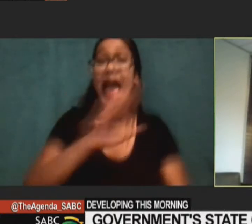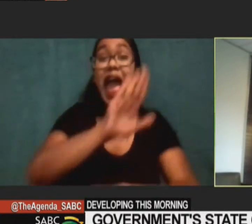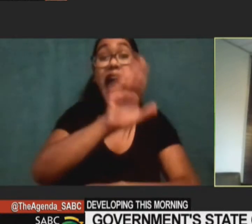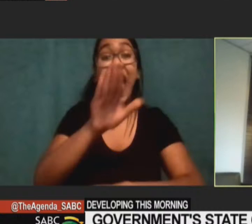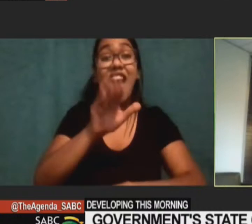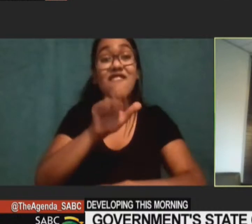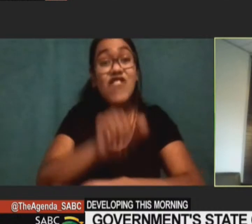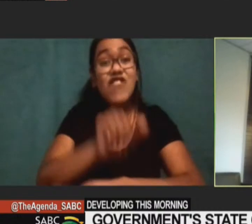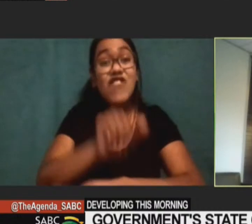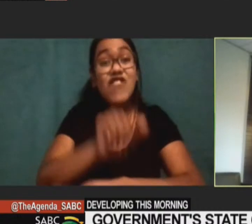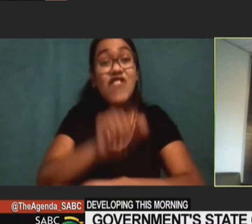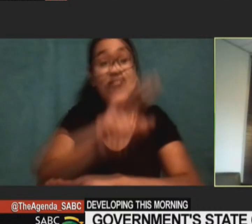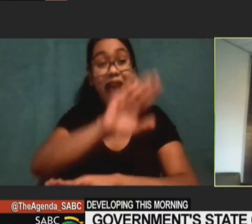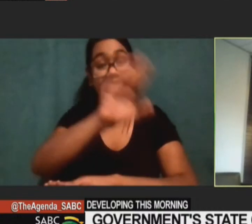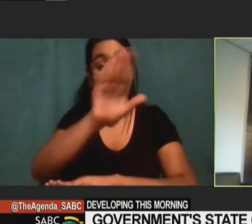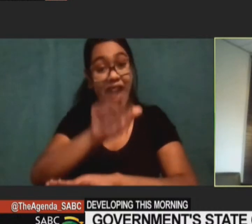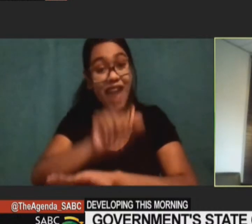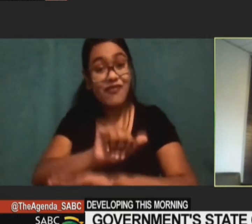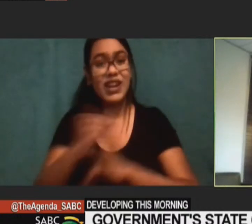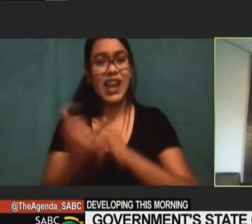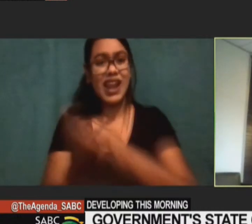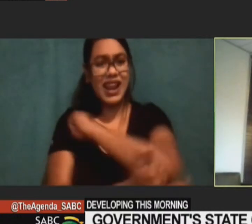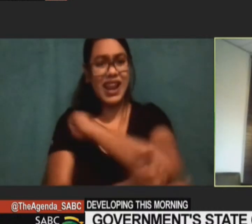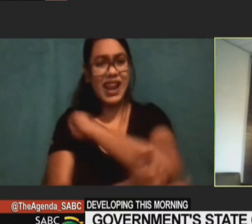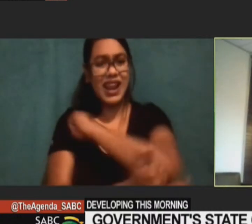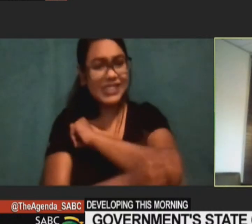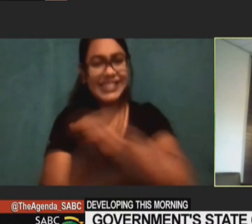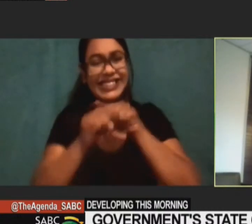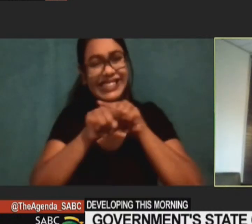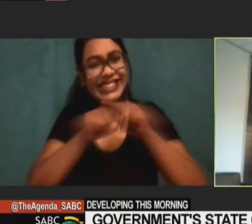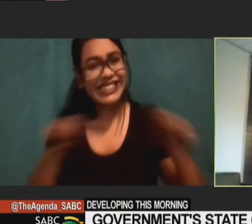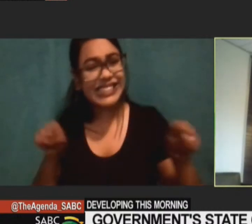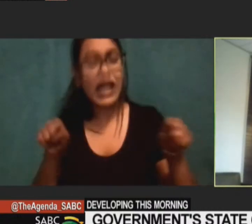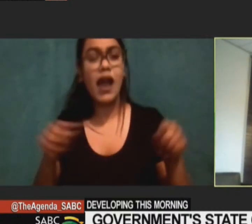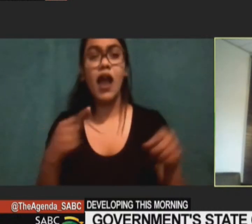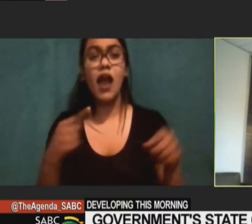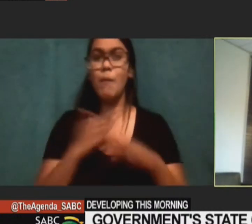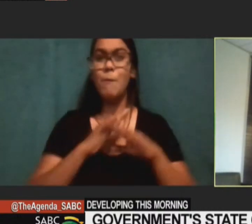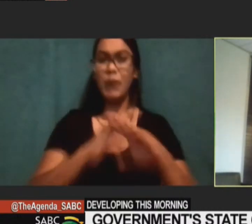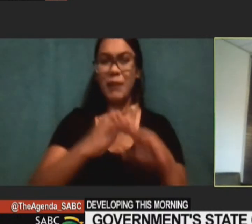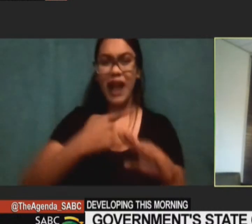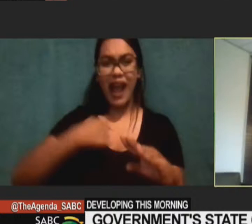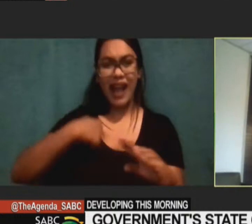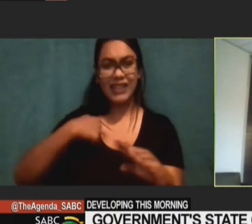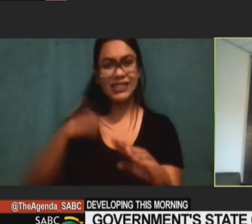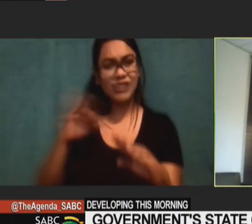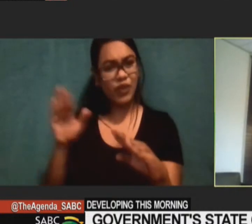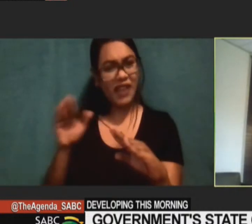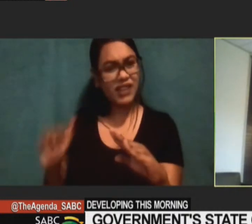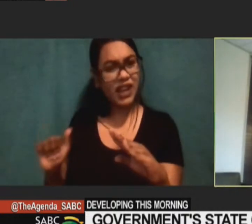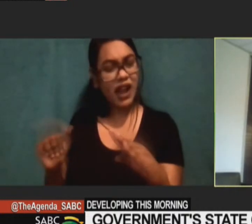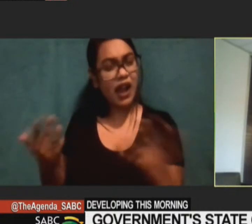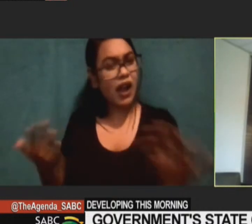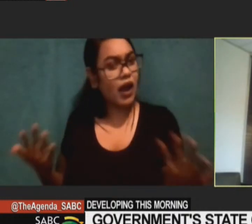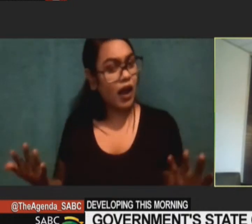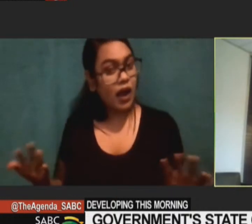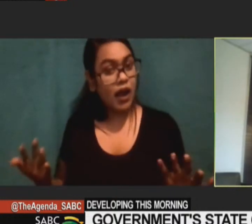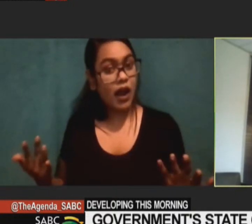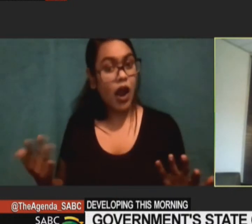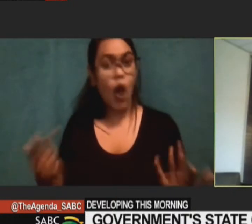in the context where most of these countries are beneficiaries, I mean, South Africa has just made a substantial